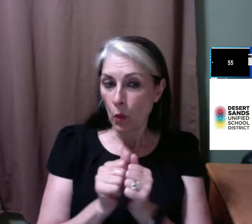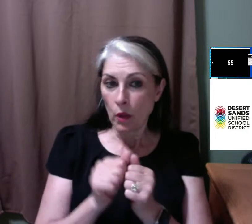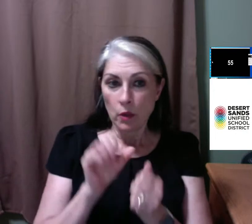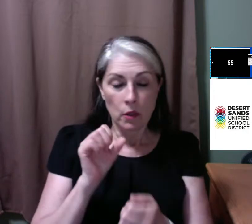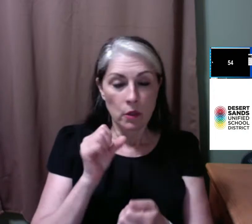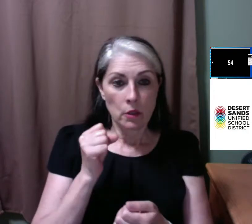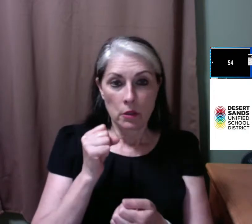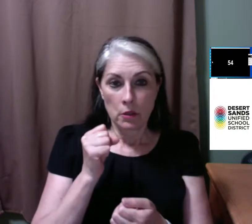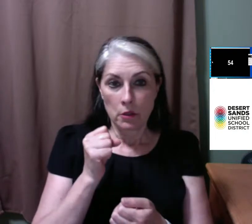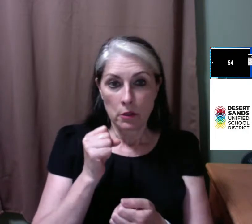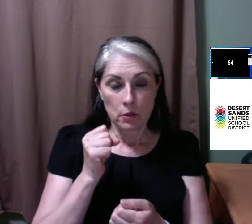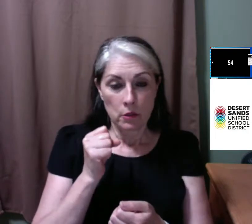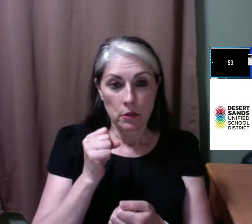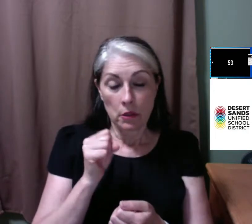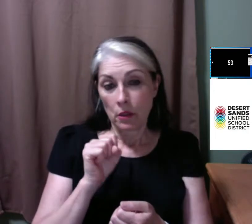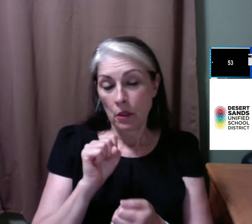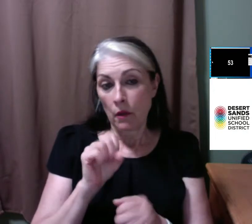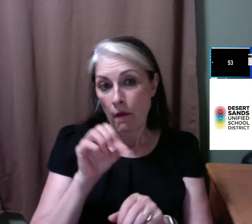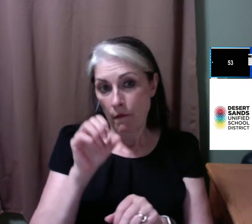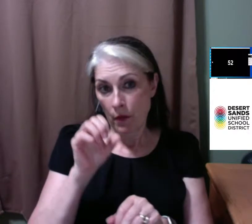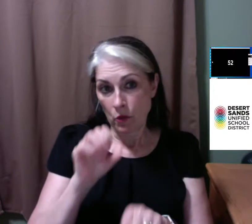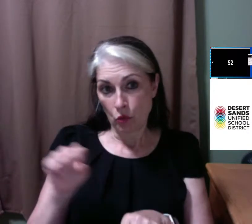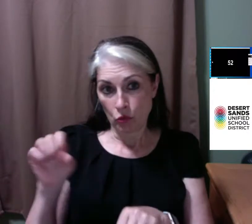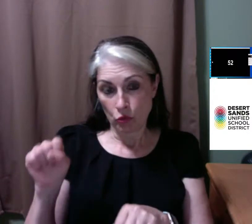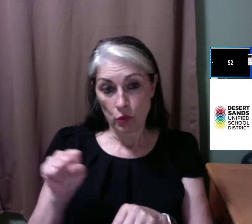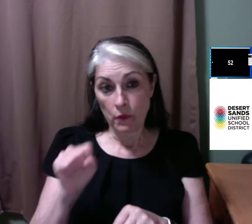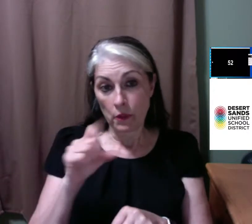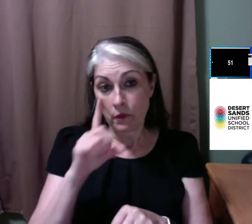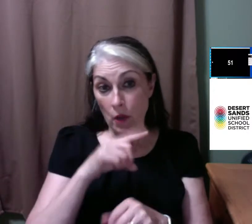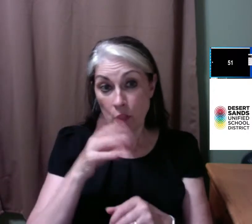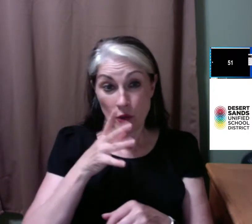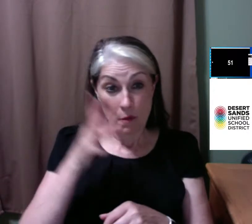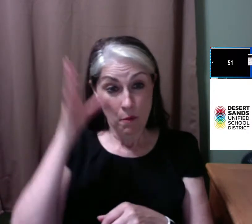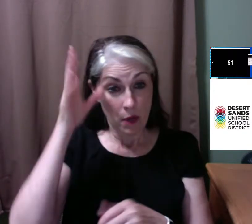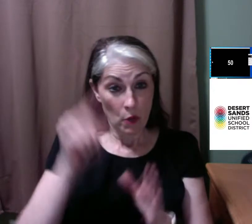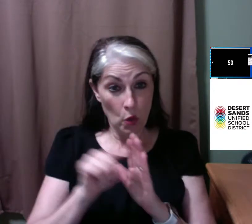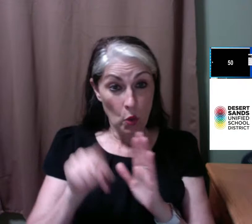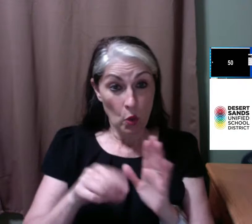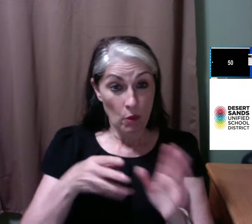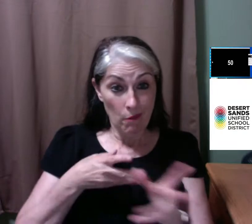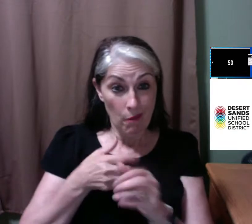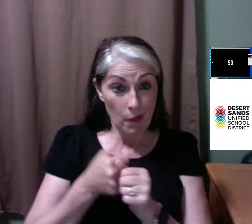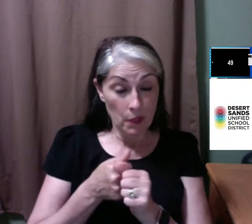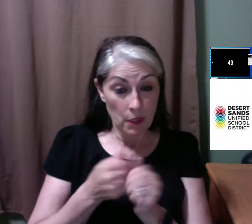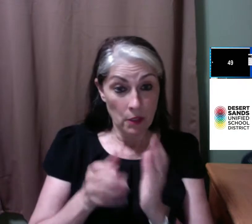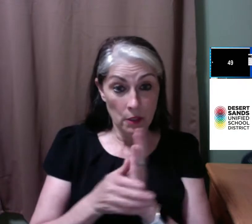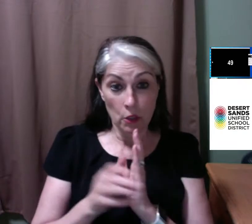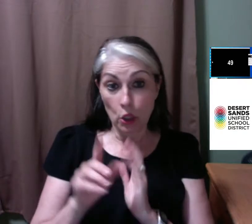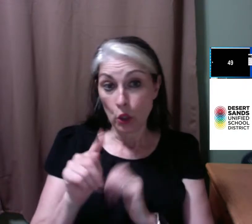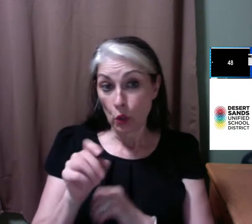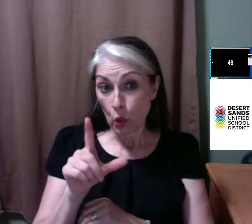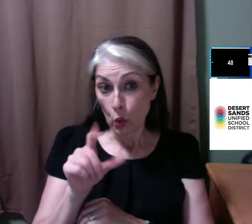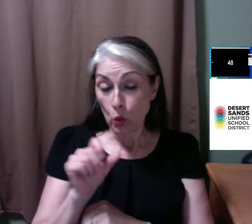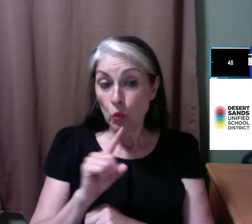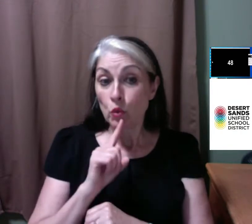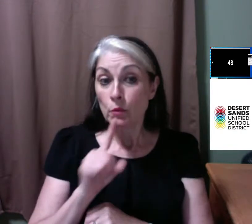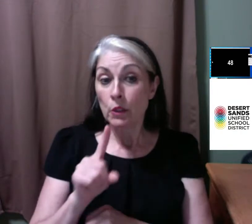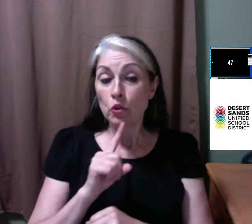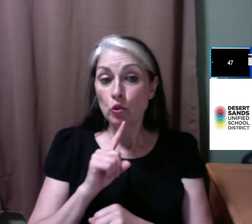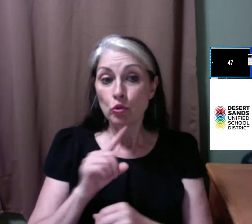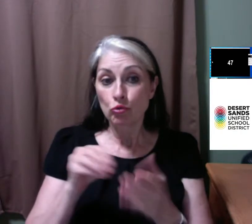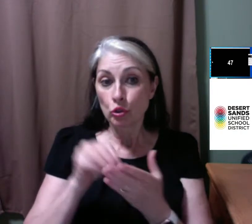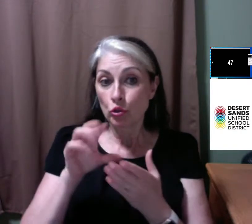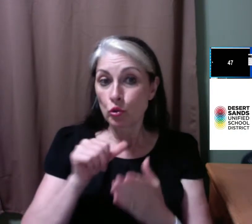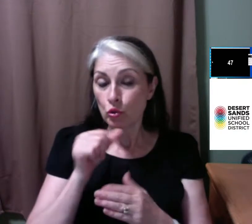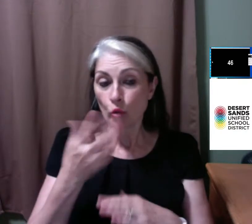workers, foster parents, and provide quarterly updates. These tools are specifically used to make sure the students do not fall through the